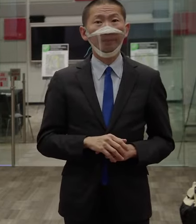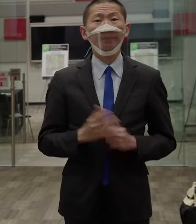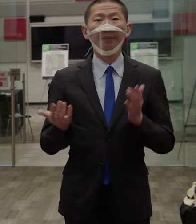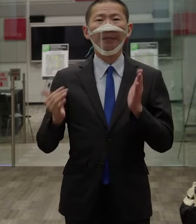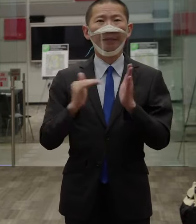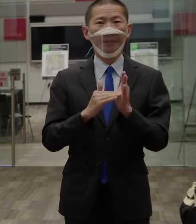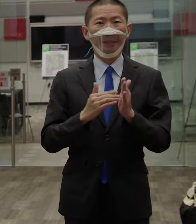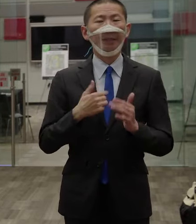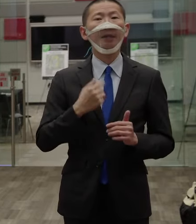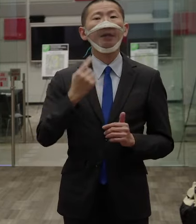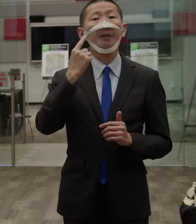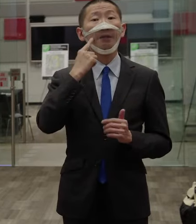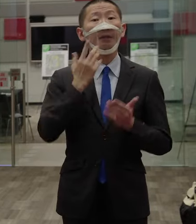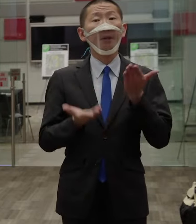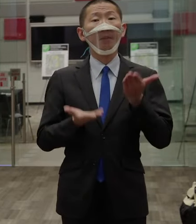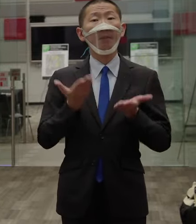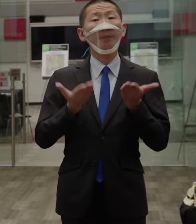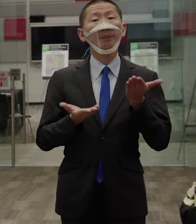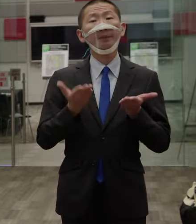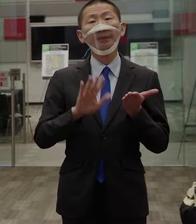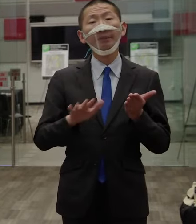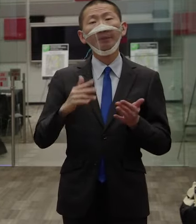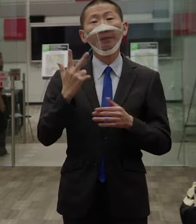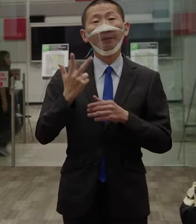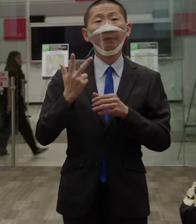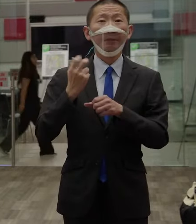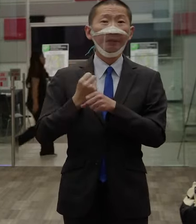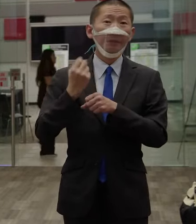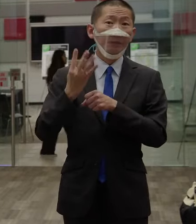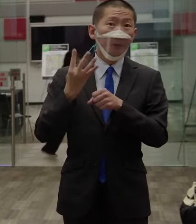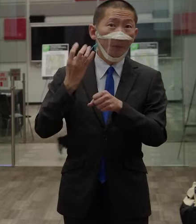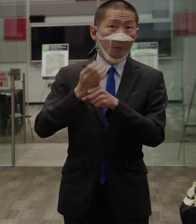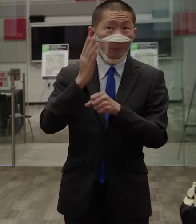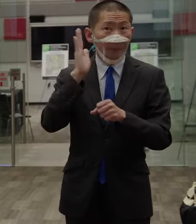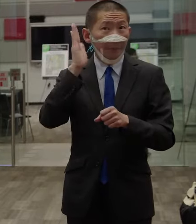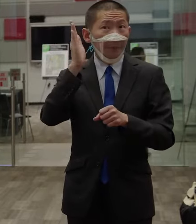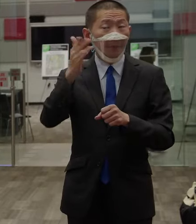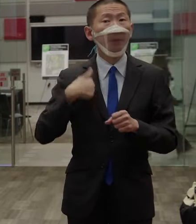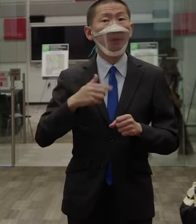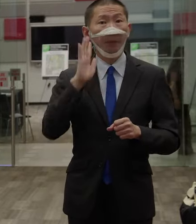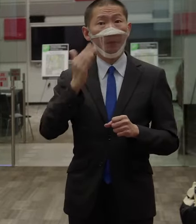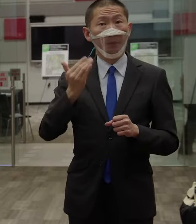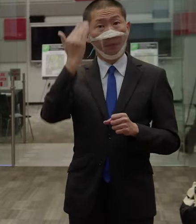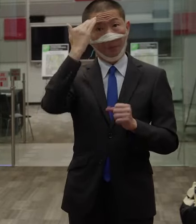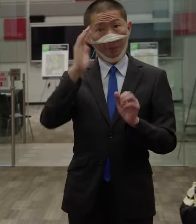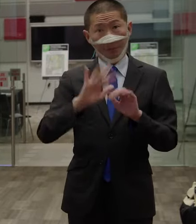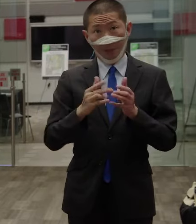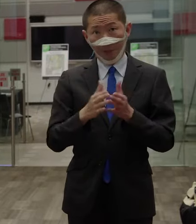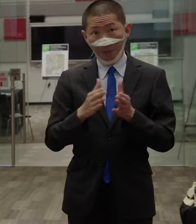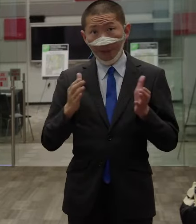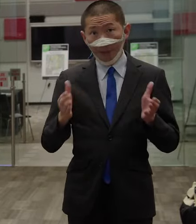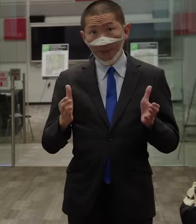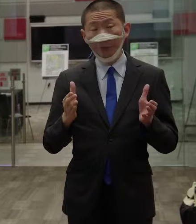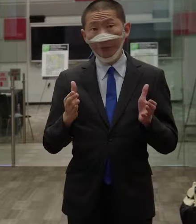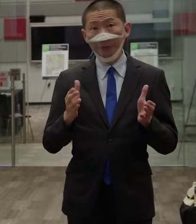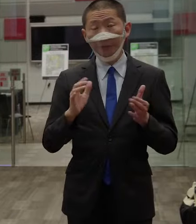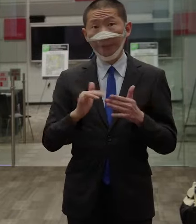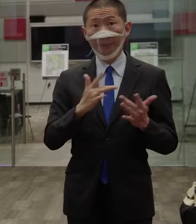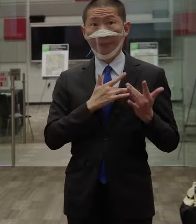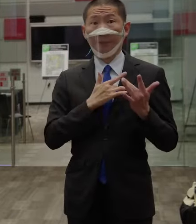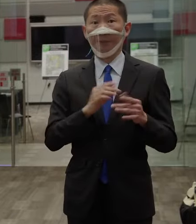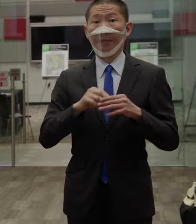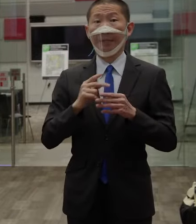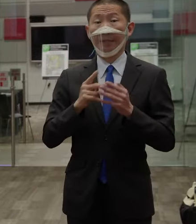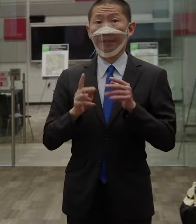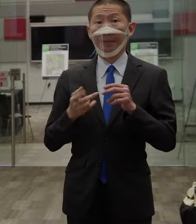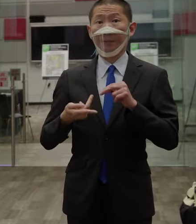Again, I think probably in about 3 or 4 years, we'll know kind of the extent as you know how the trend in the